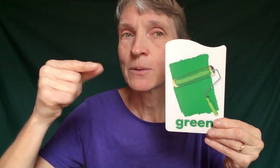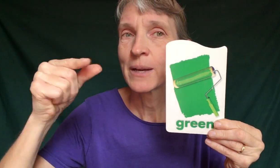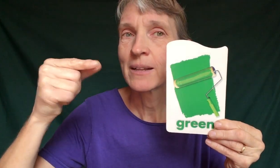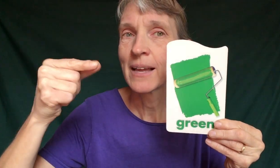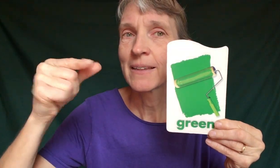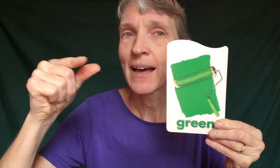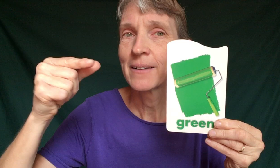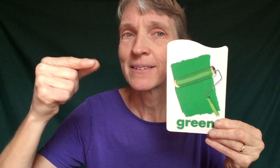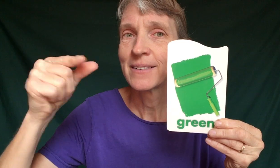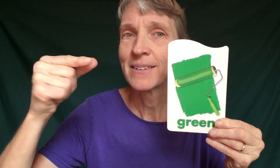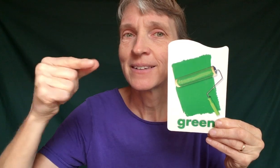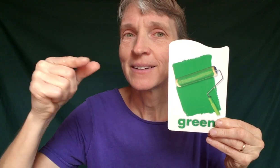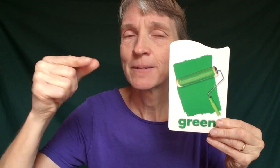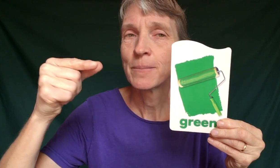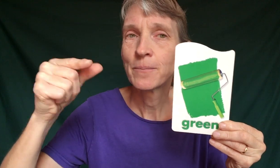wiggle like that.